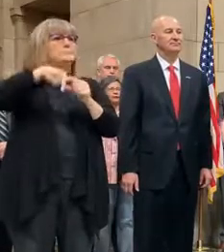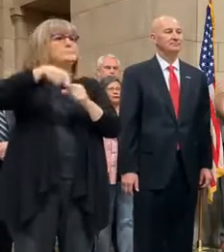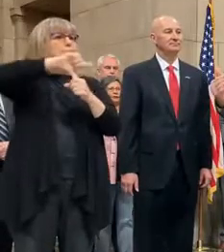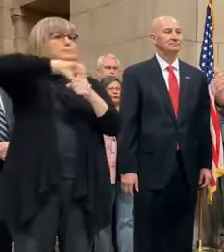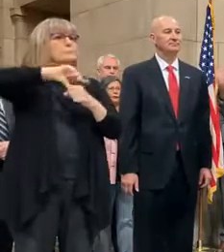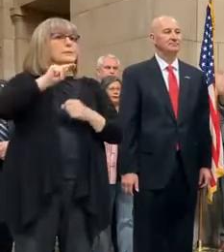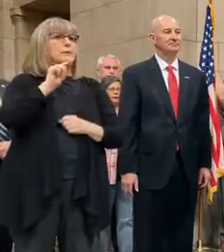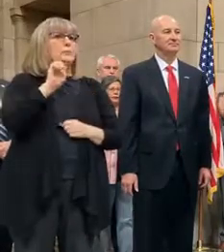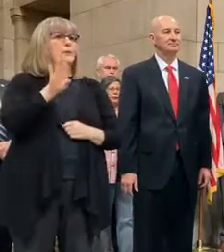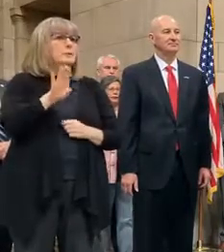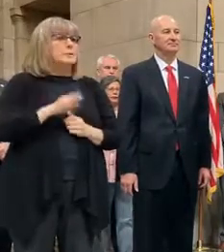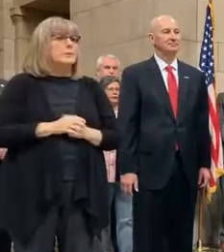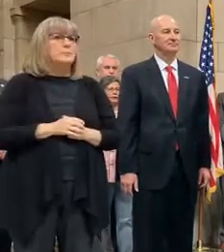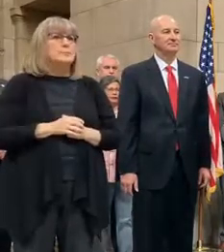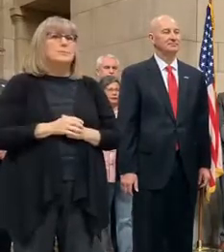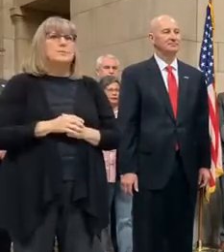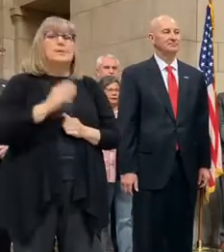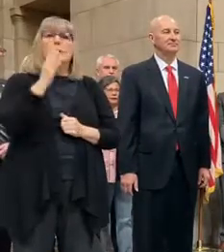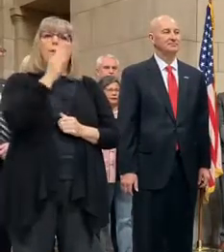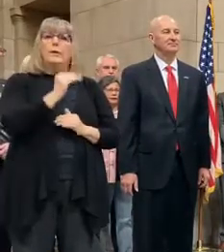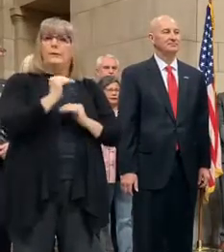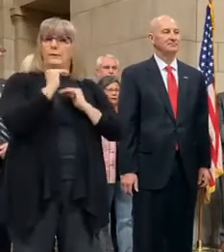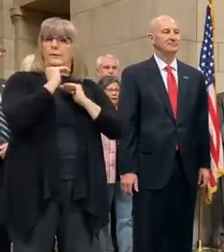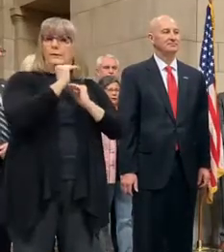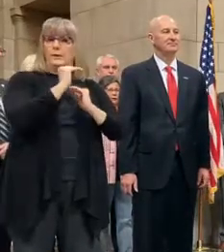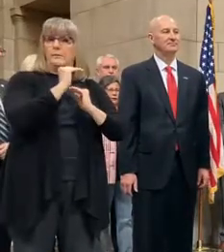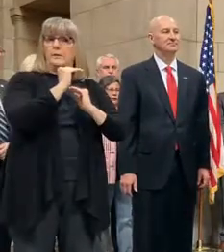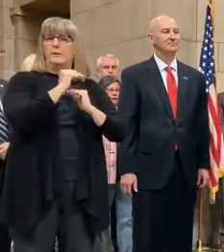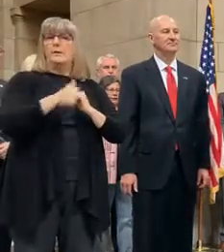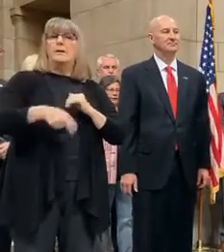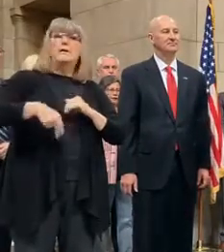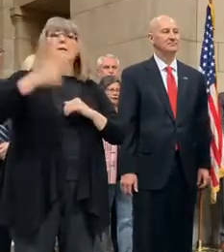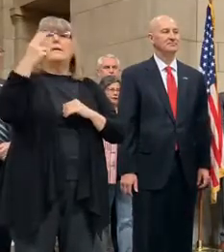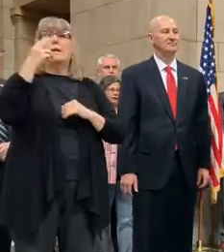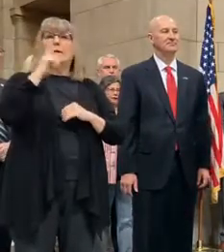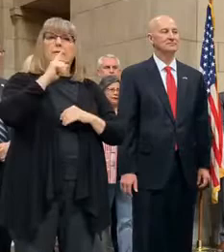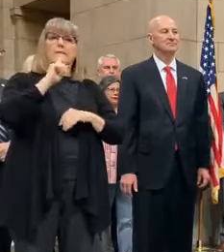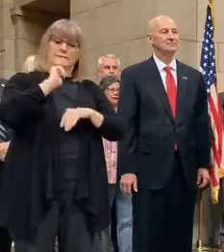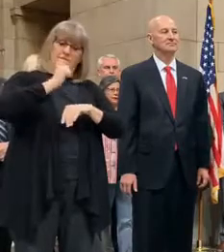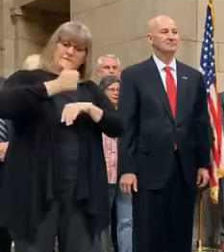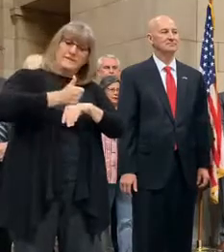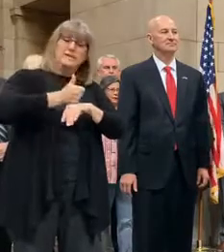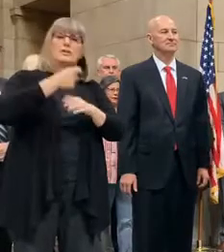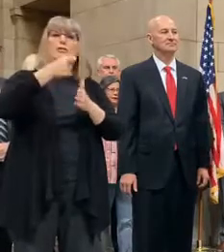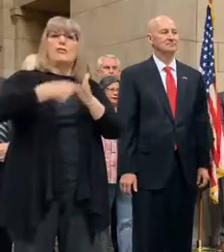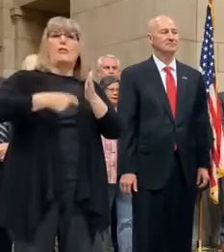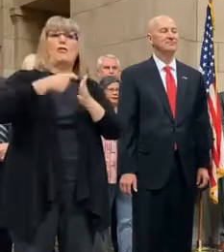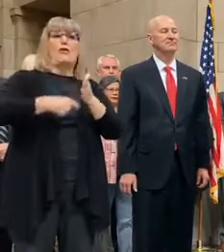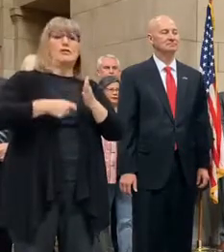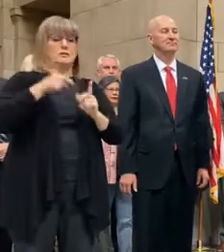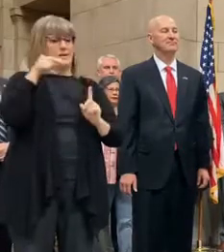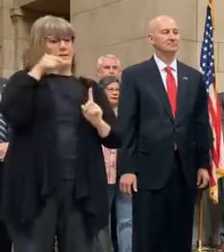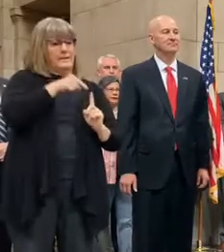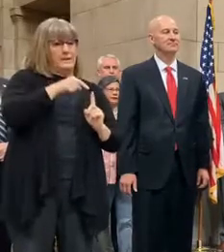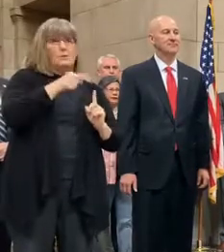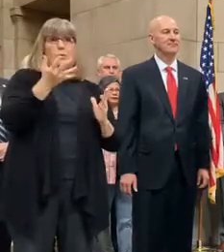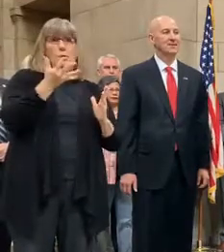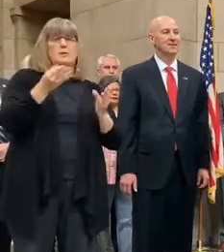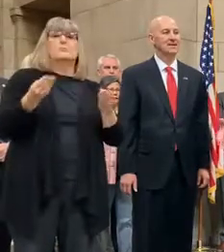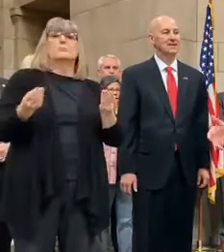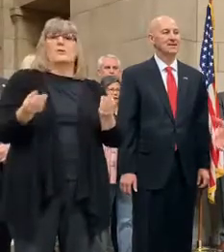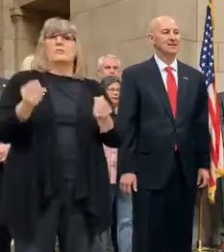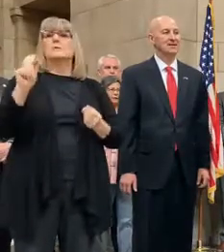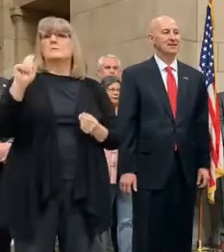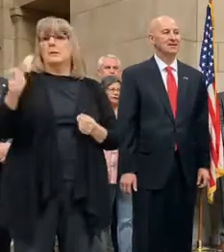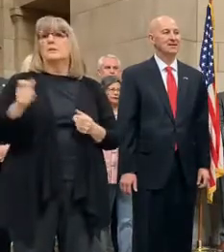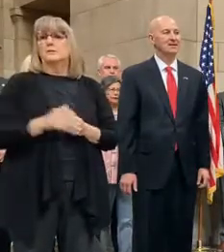it's going to keep a lid on one of the highest fixed costs that we have, which is property tax. And